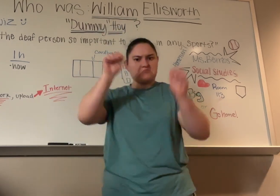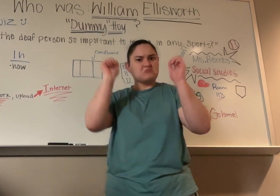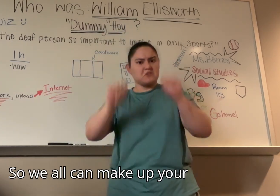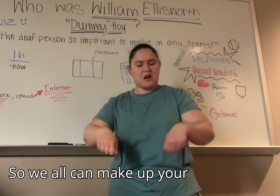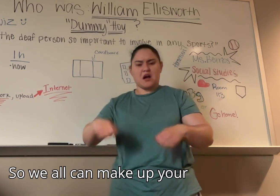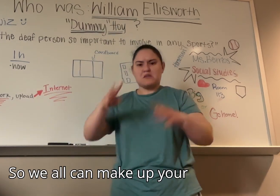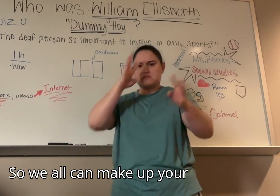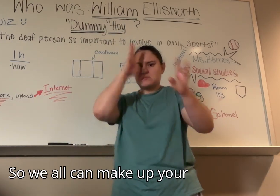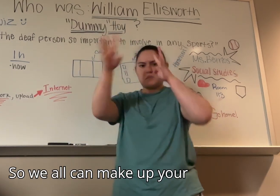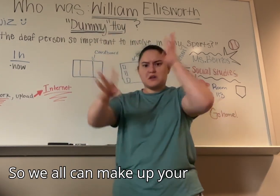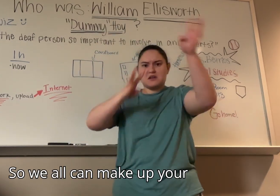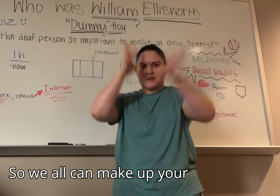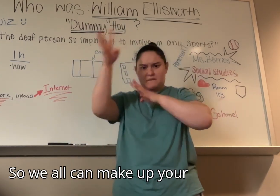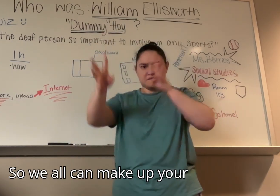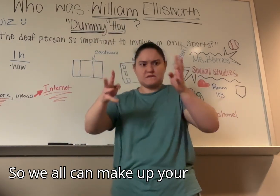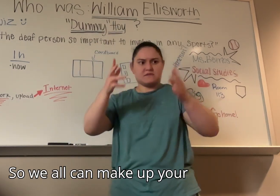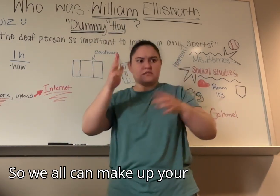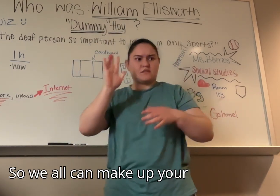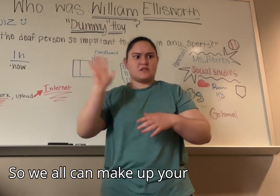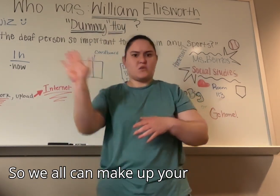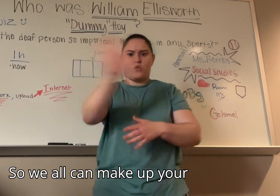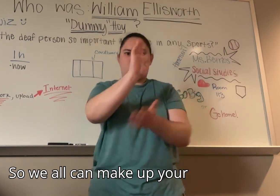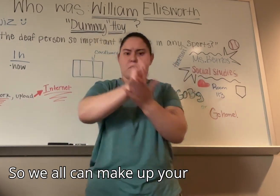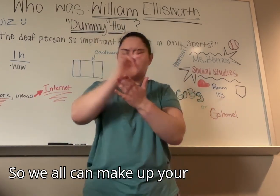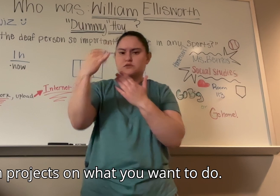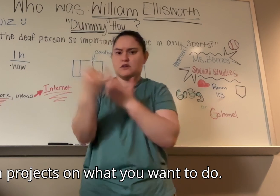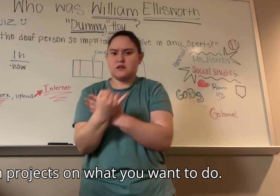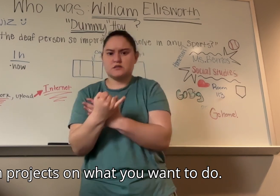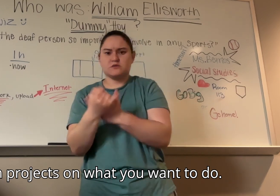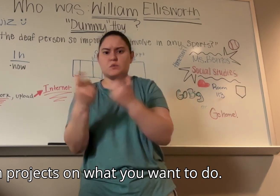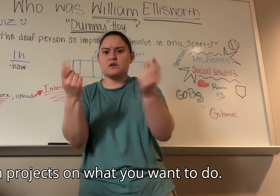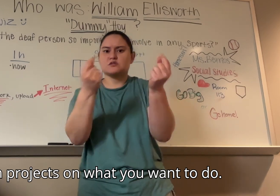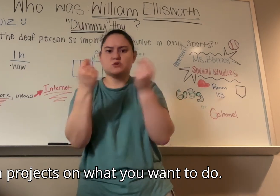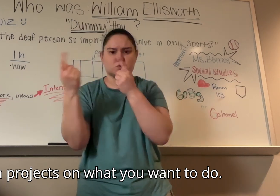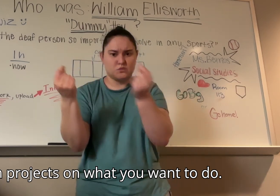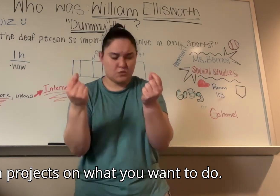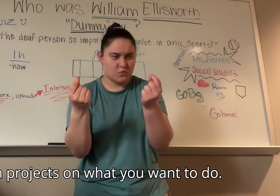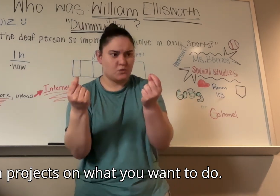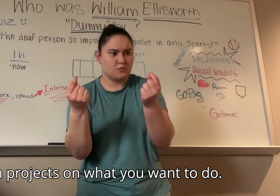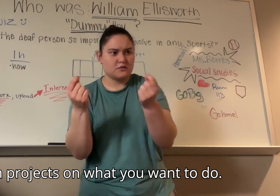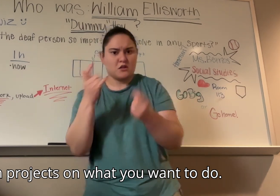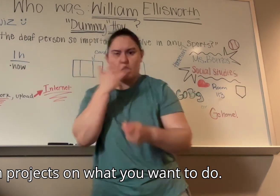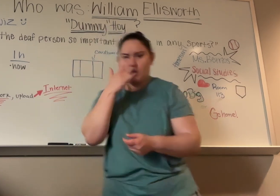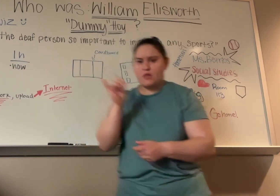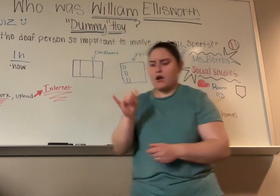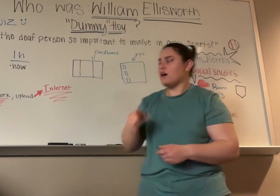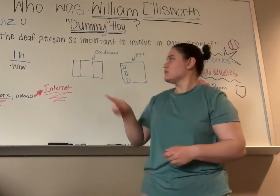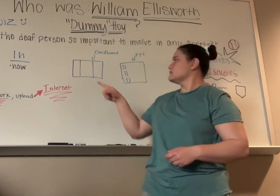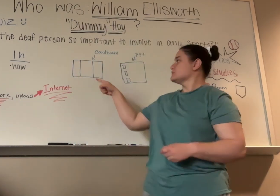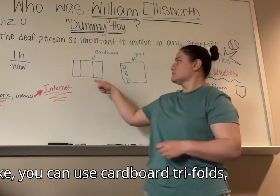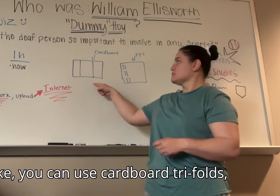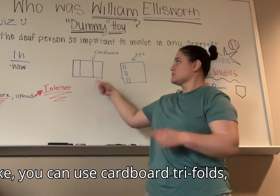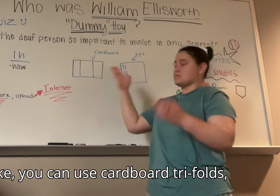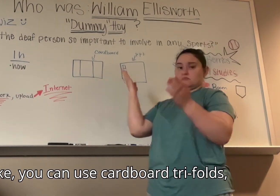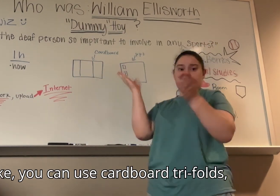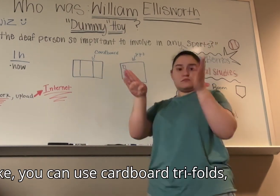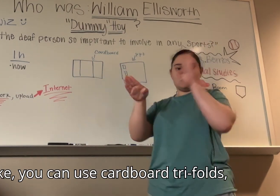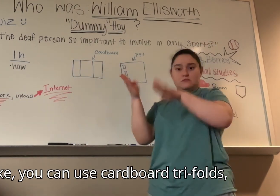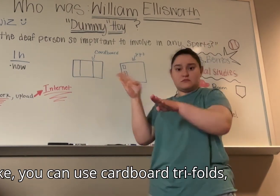So we all can make up your own projects on what you want to do. So like you can use